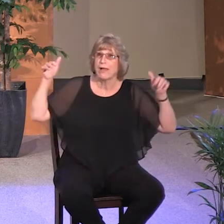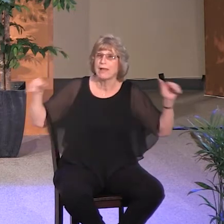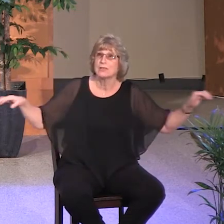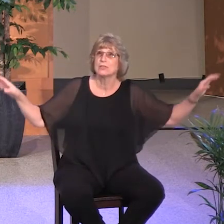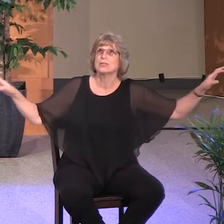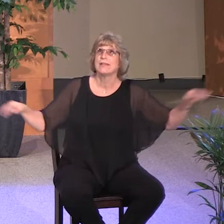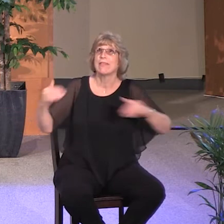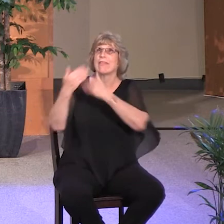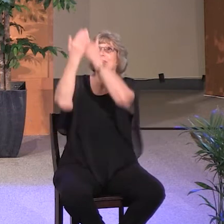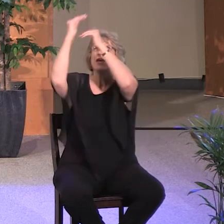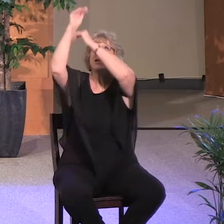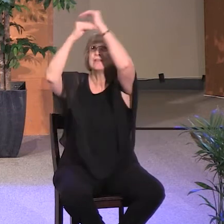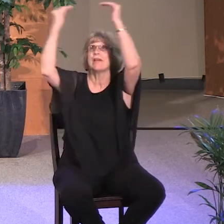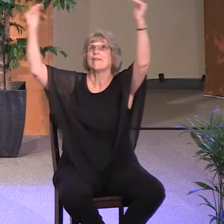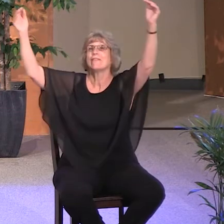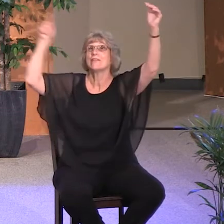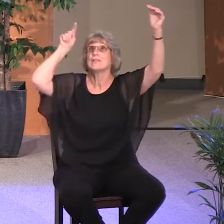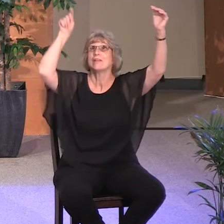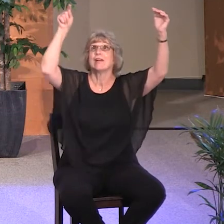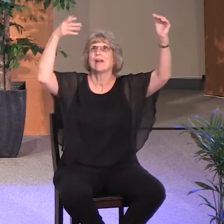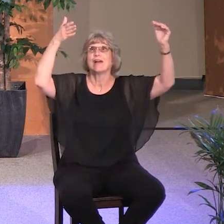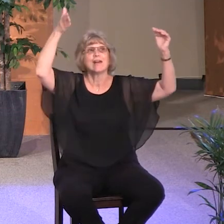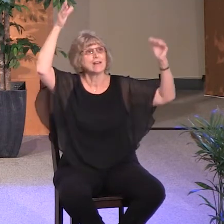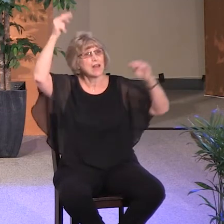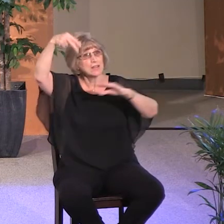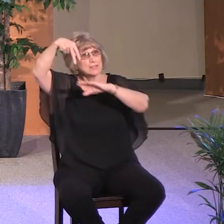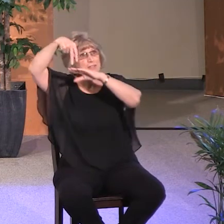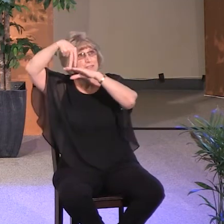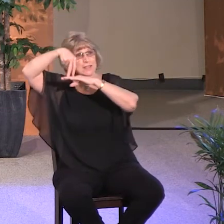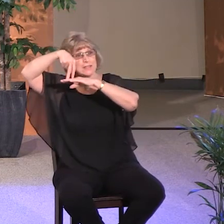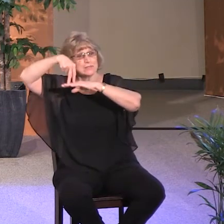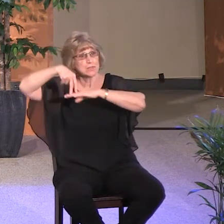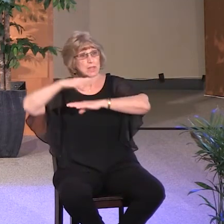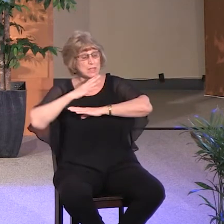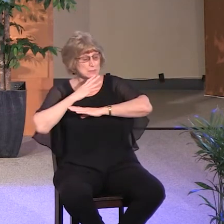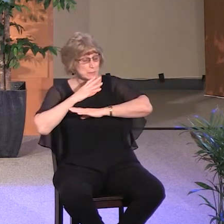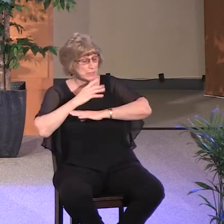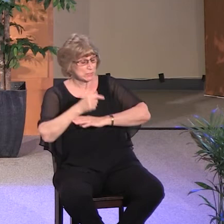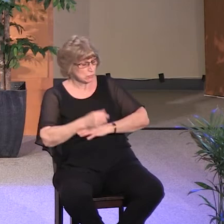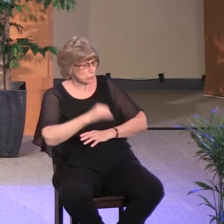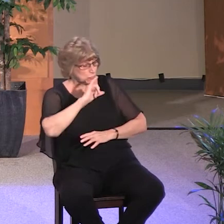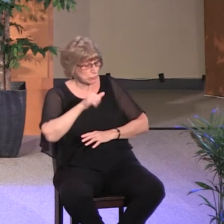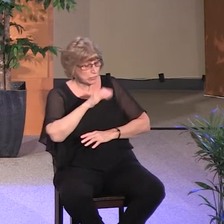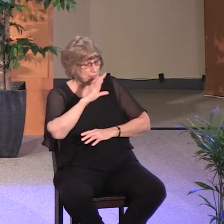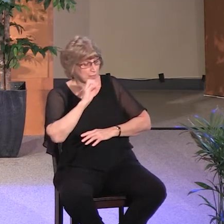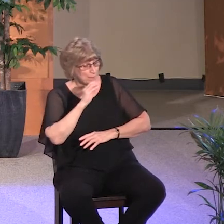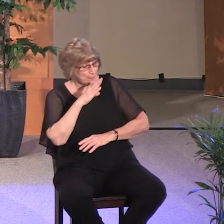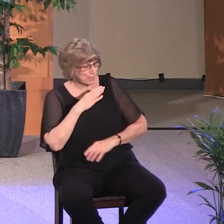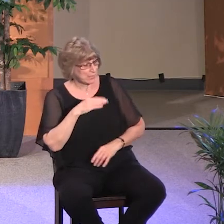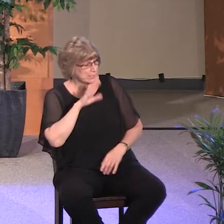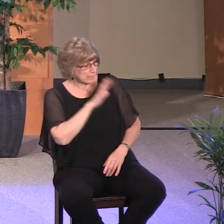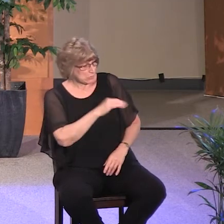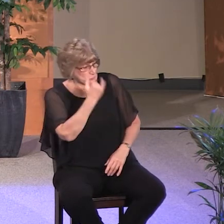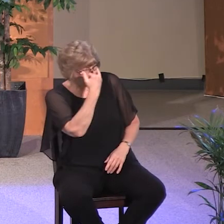at the top of the staircase, God stands and speaks to Jacob in his dream.